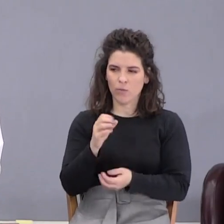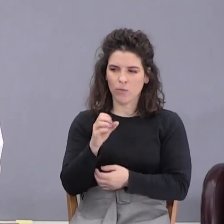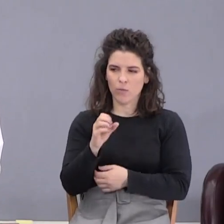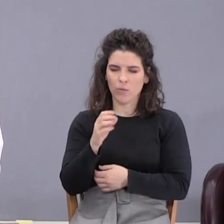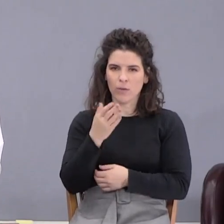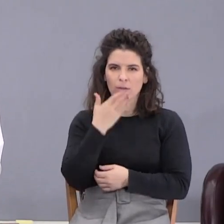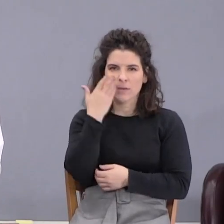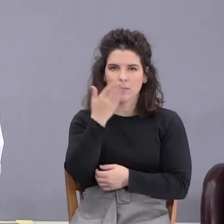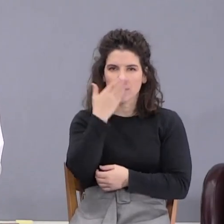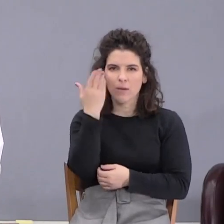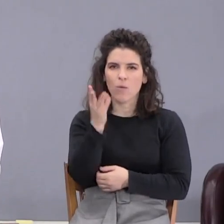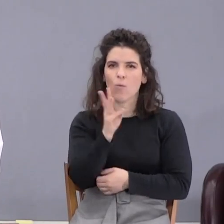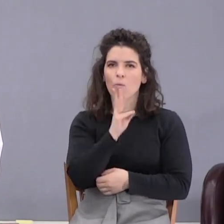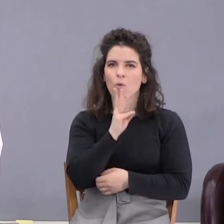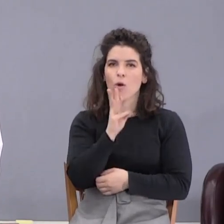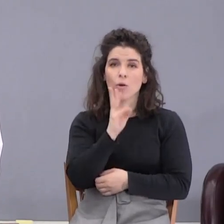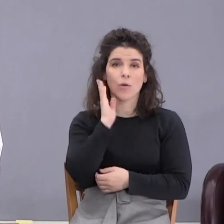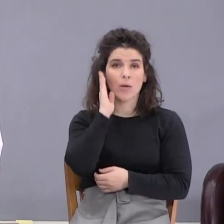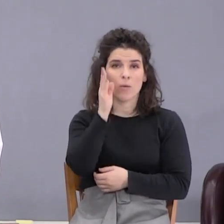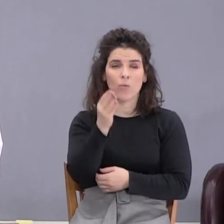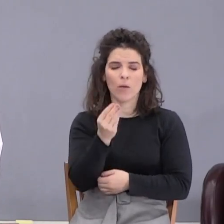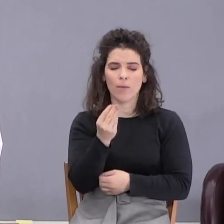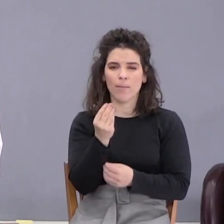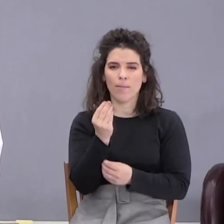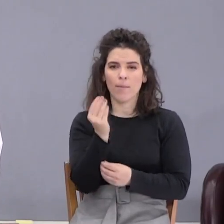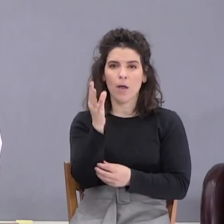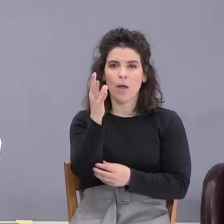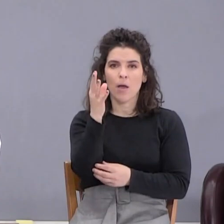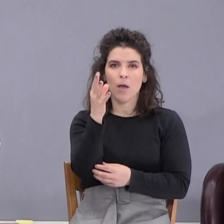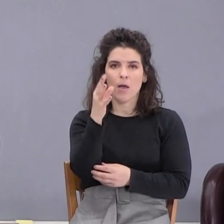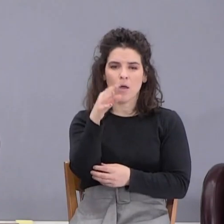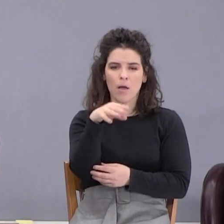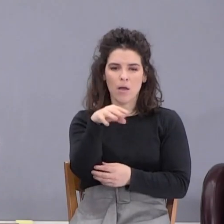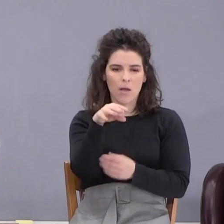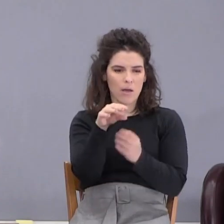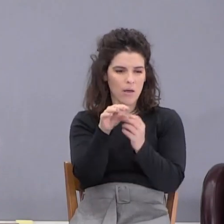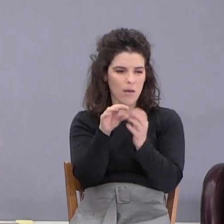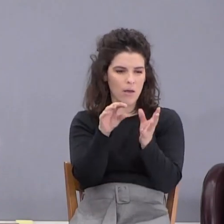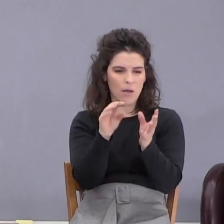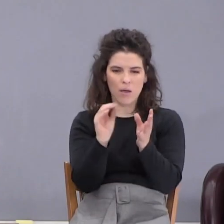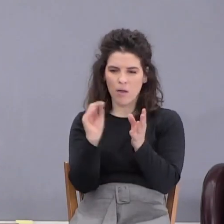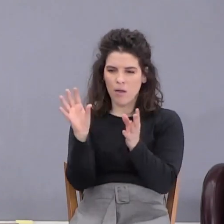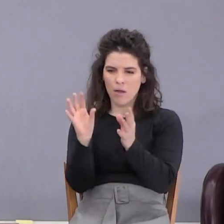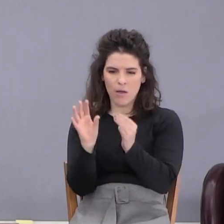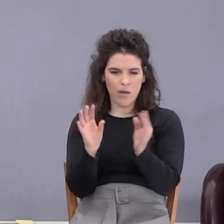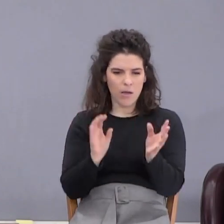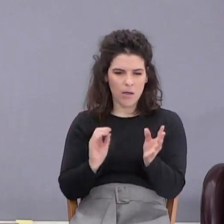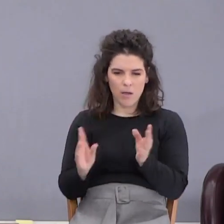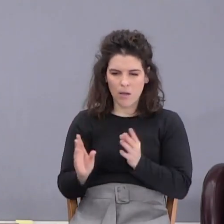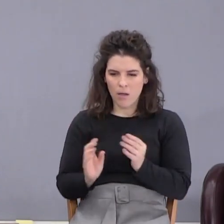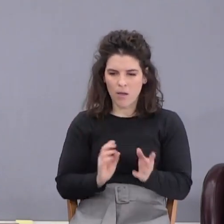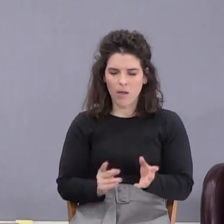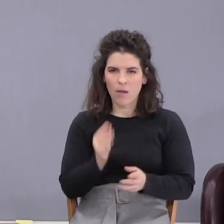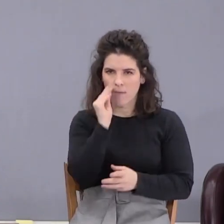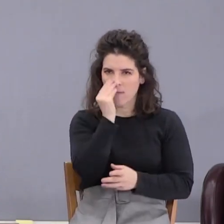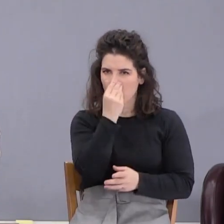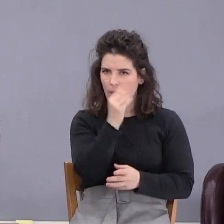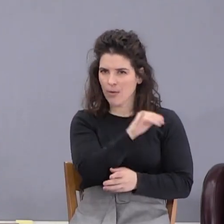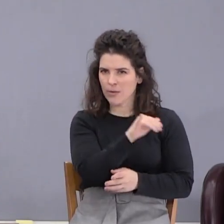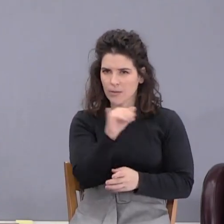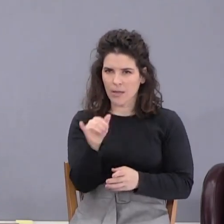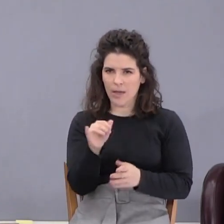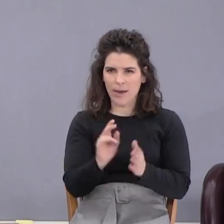water, it will bud and bring forth boughs like a plant.